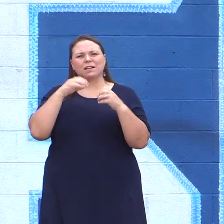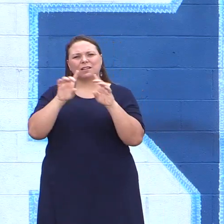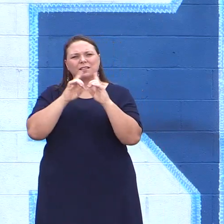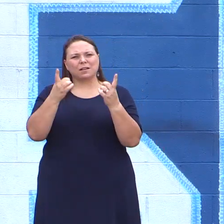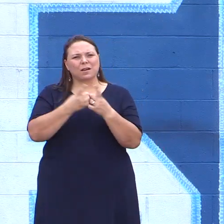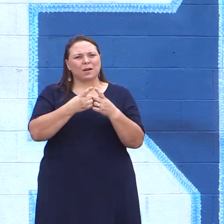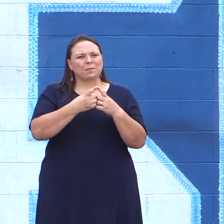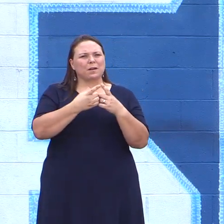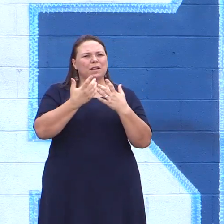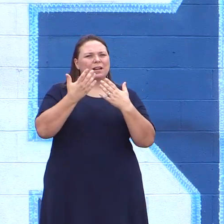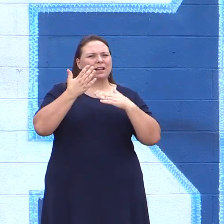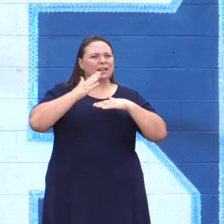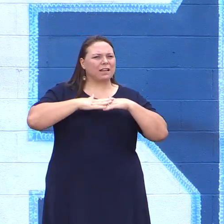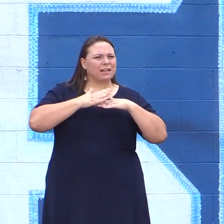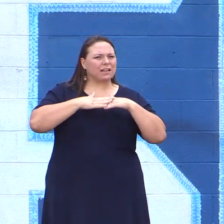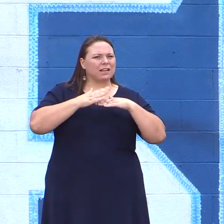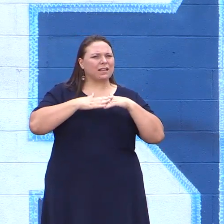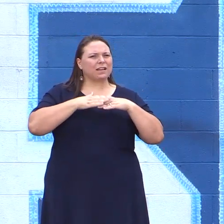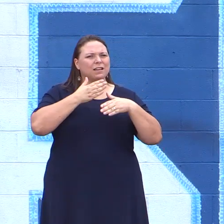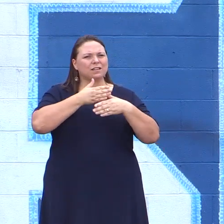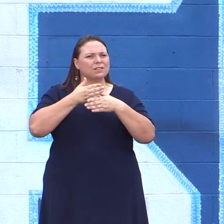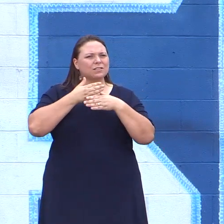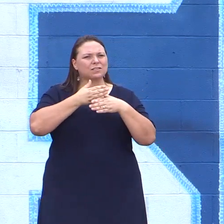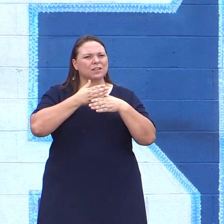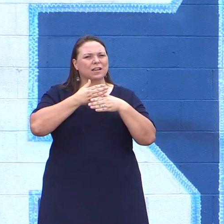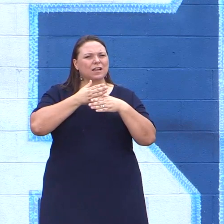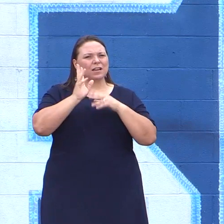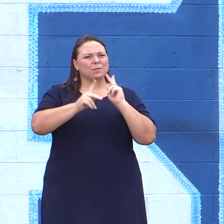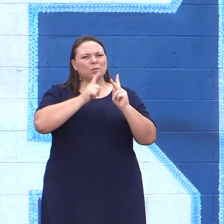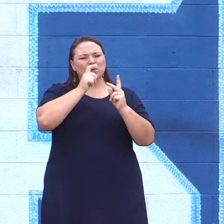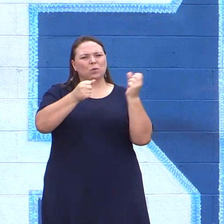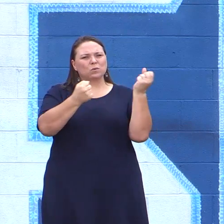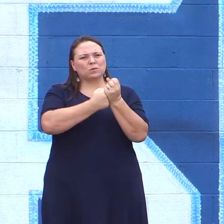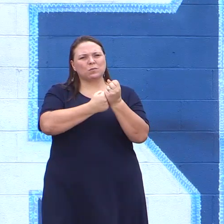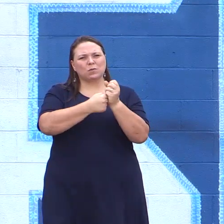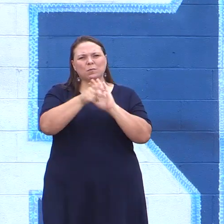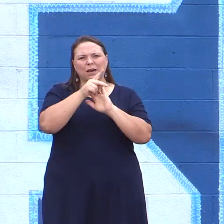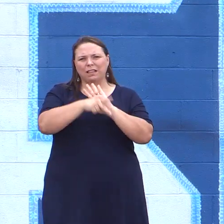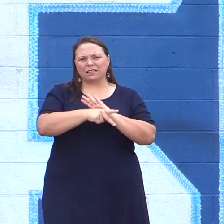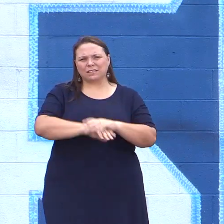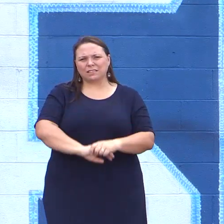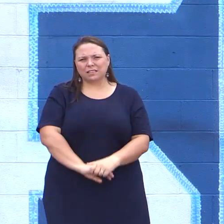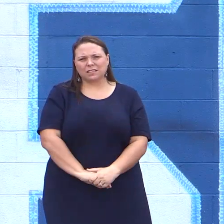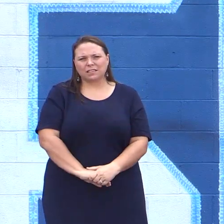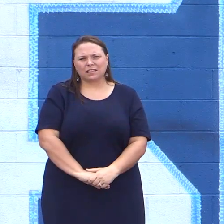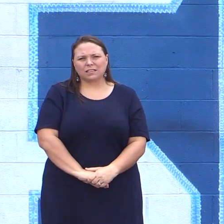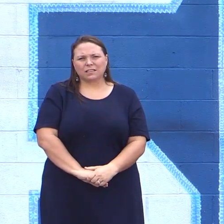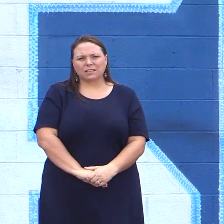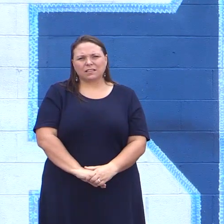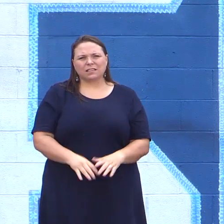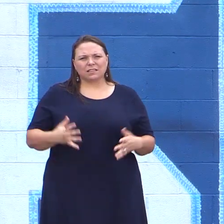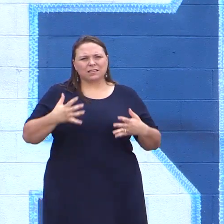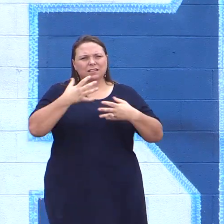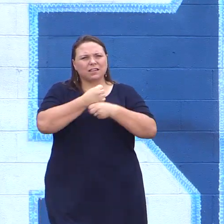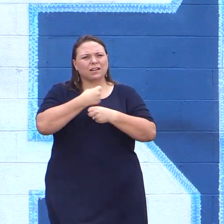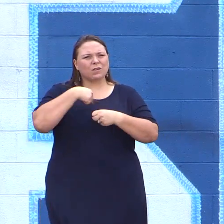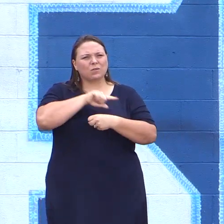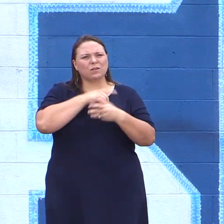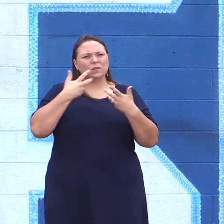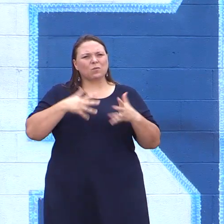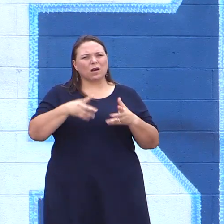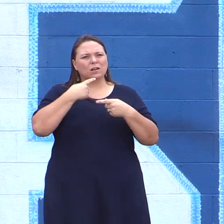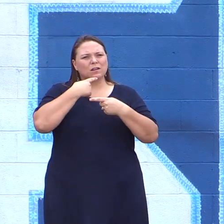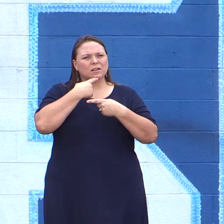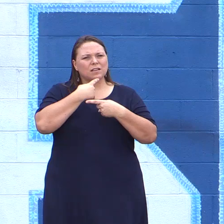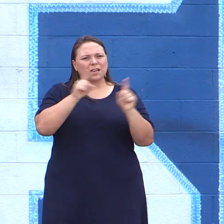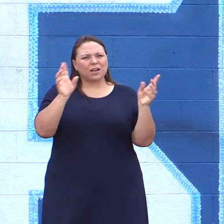a reluctance to share COVID-19 numbers that don't support policy. To paraphrase, we don't want to release those numbers because they